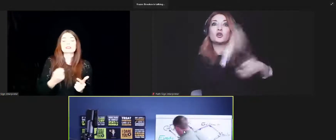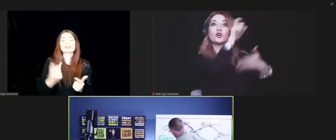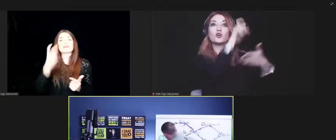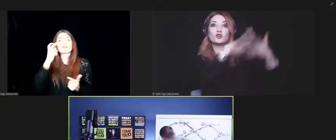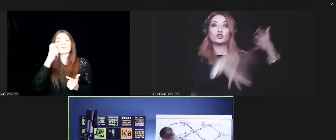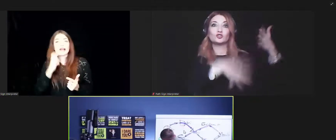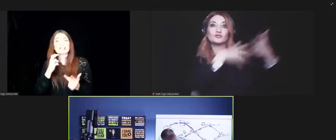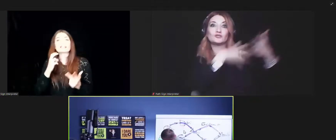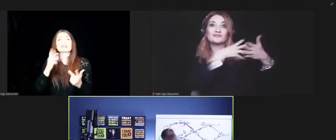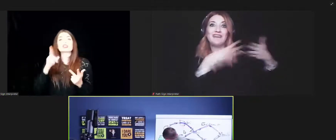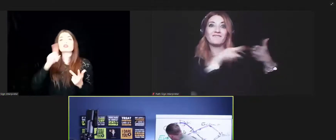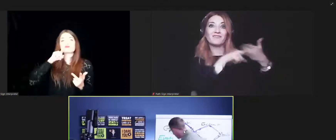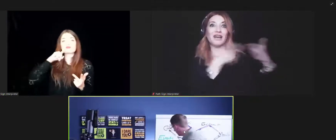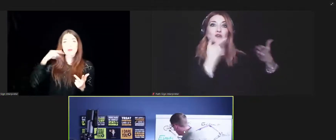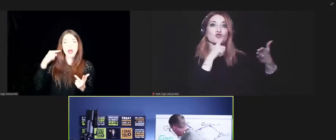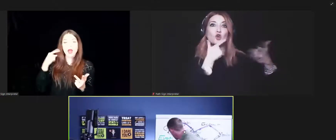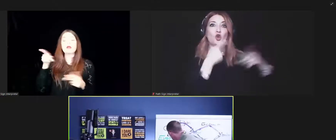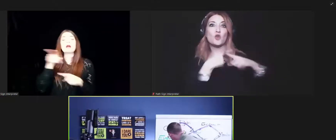do it here.